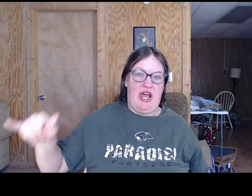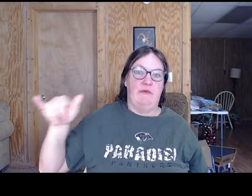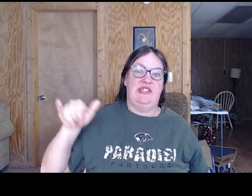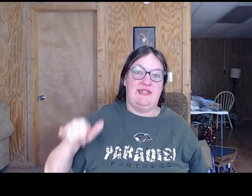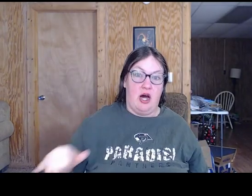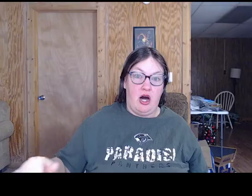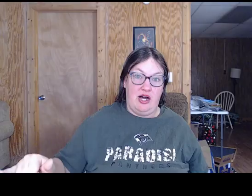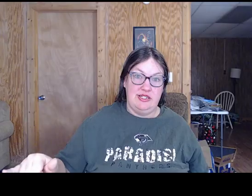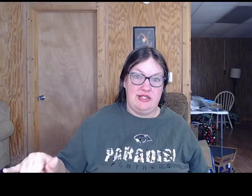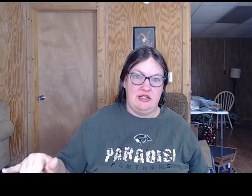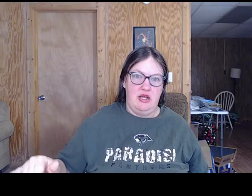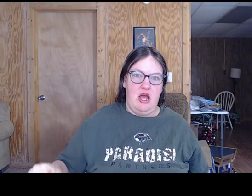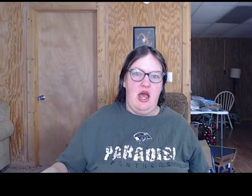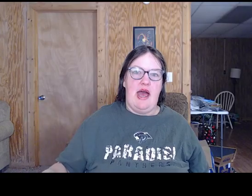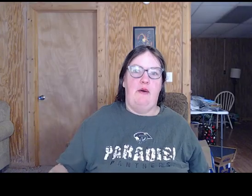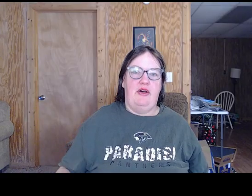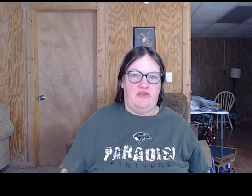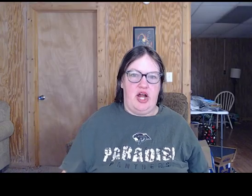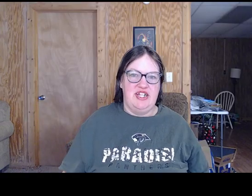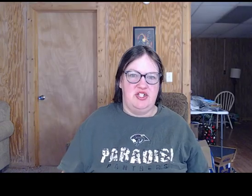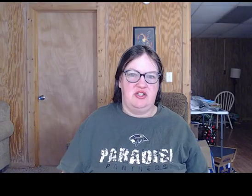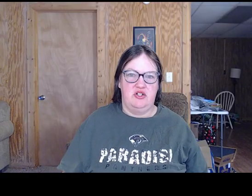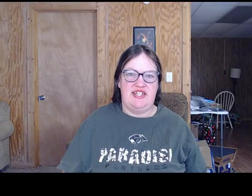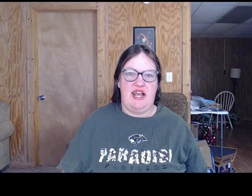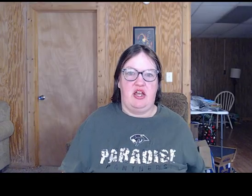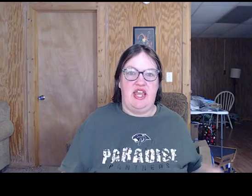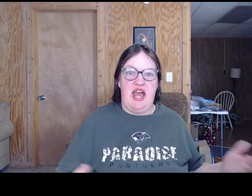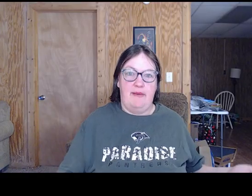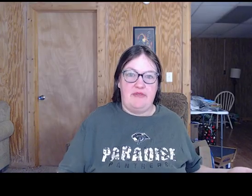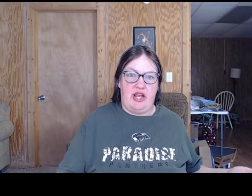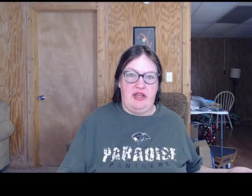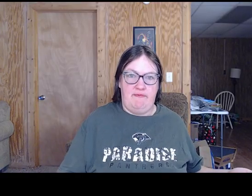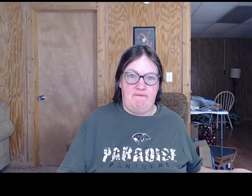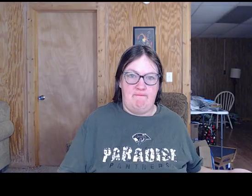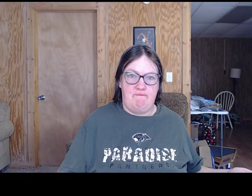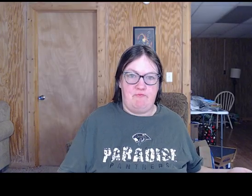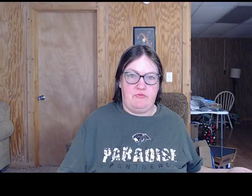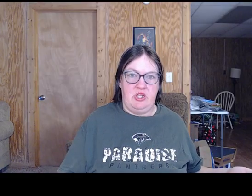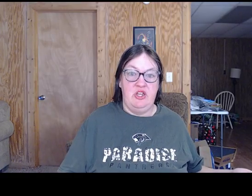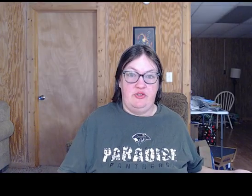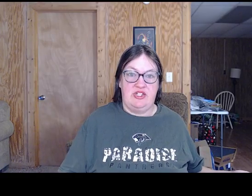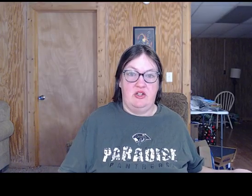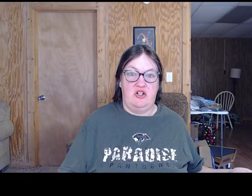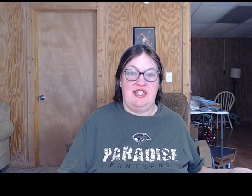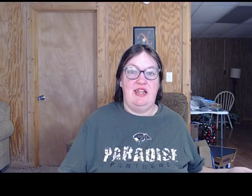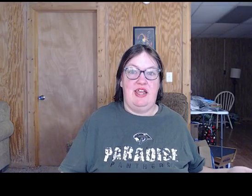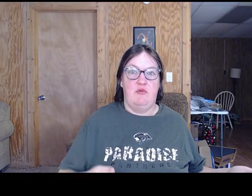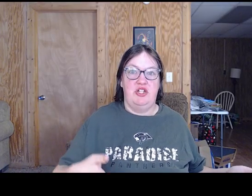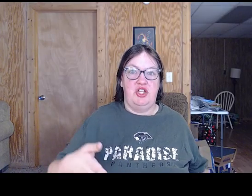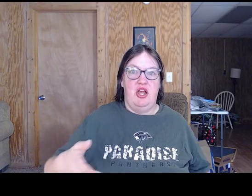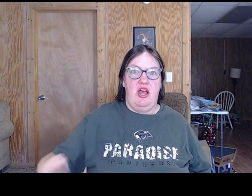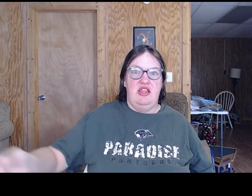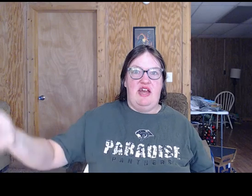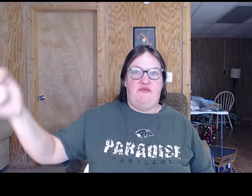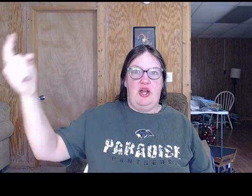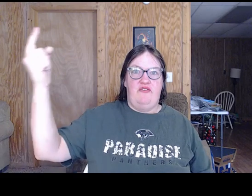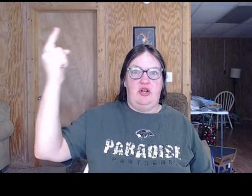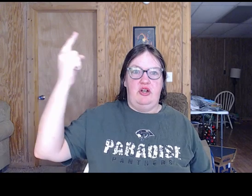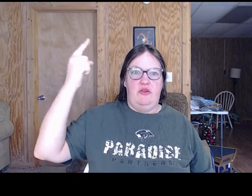was taught. However, I just learned today on the app that I use to learn sign language that forever,